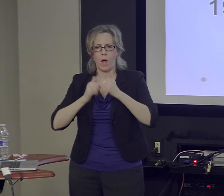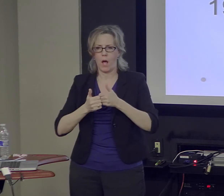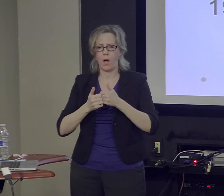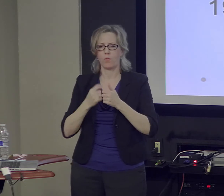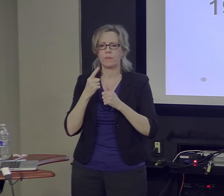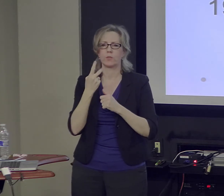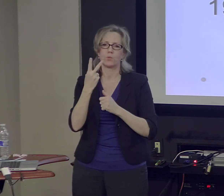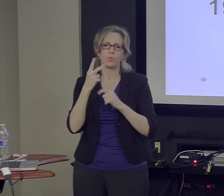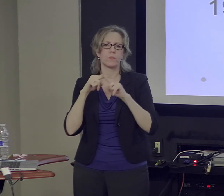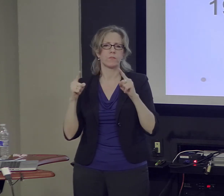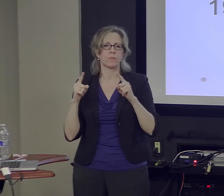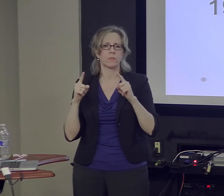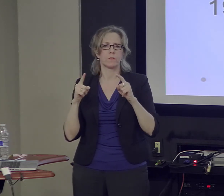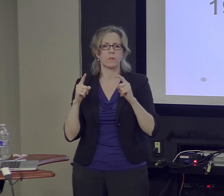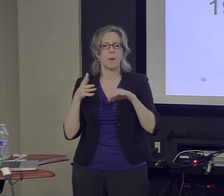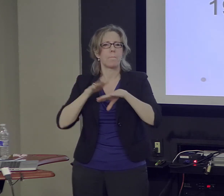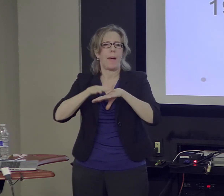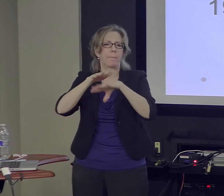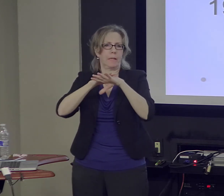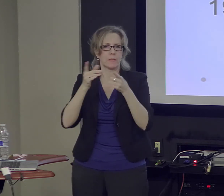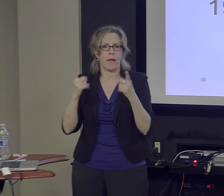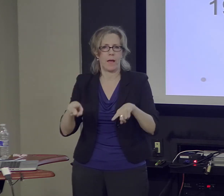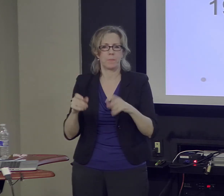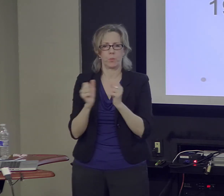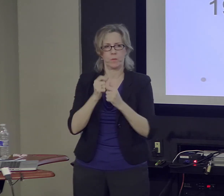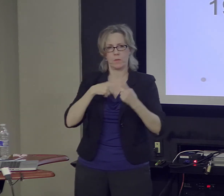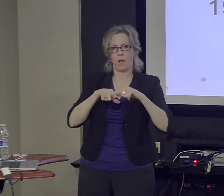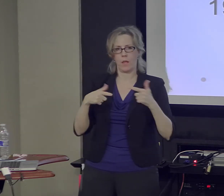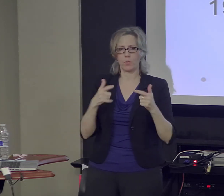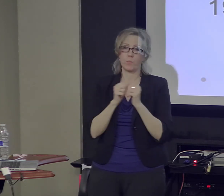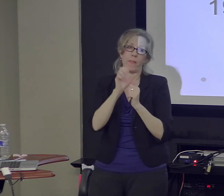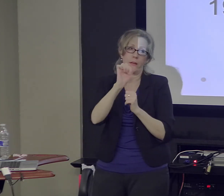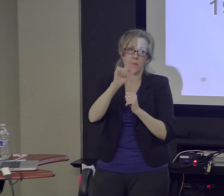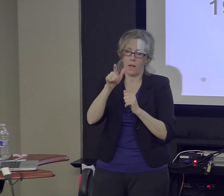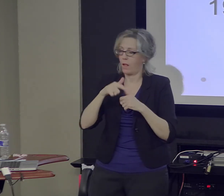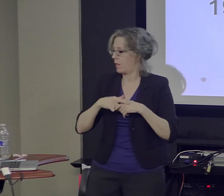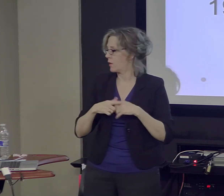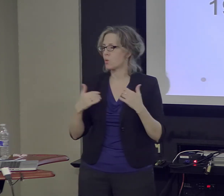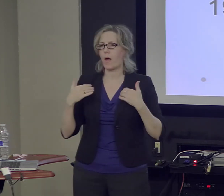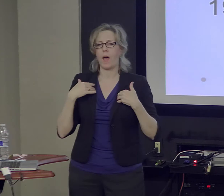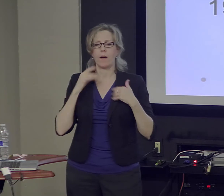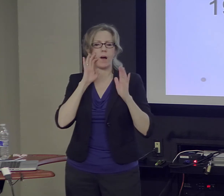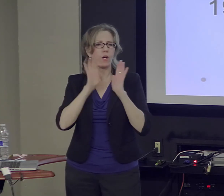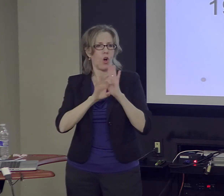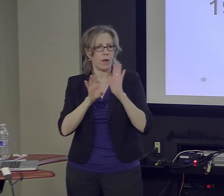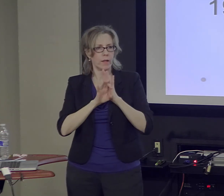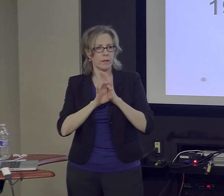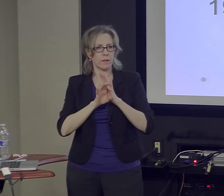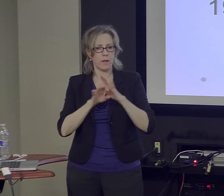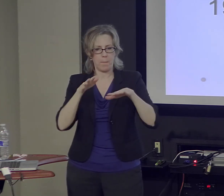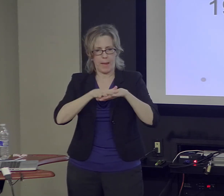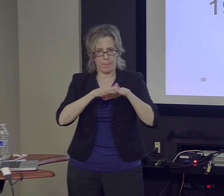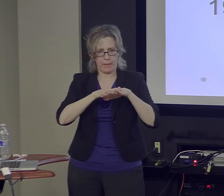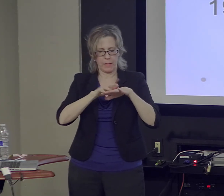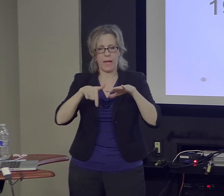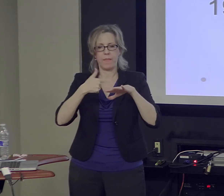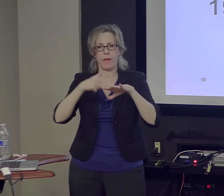manual languages. We have Sarah Taub, who did a lot of work on iconic